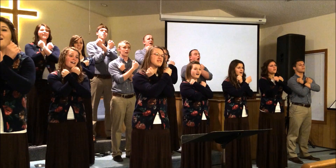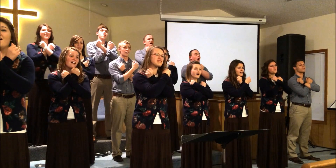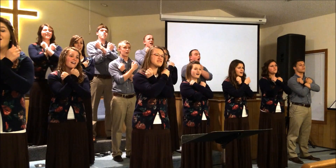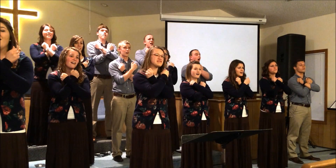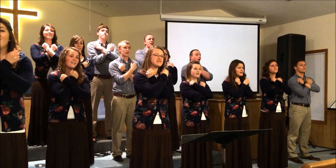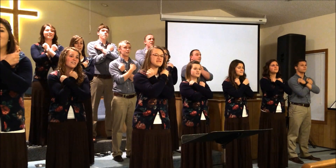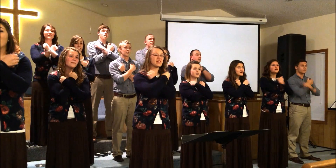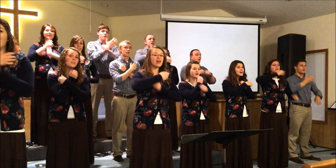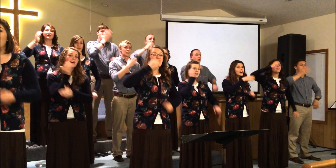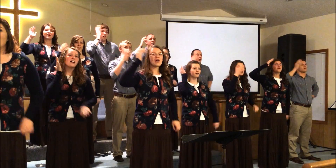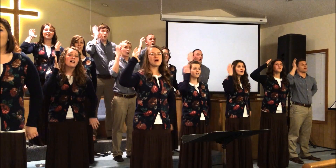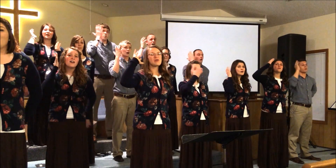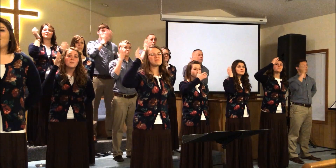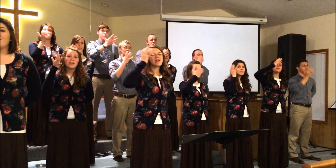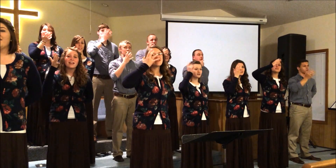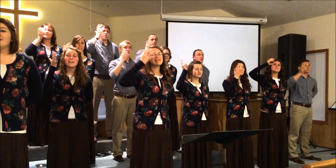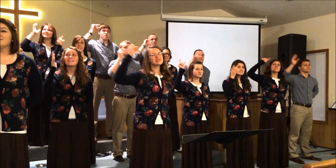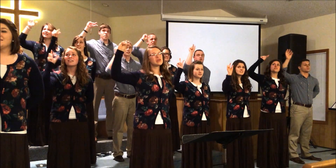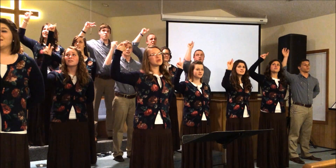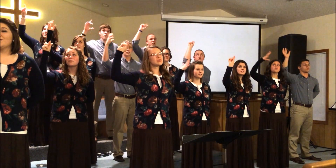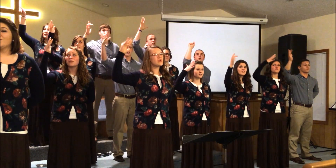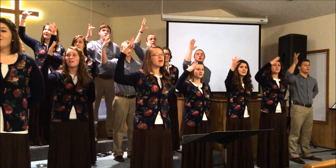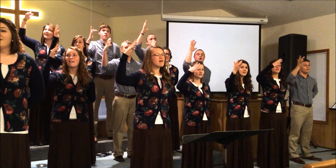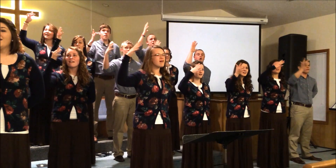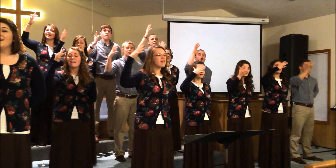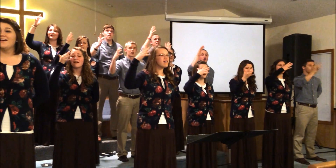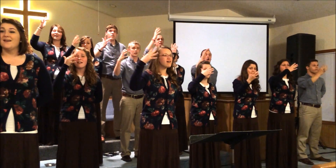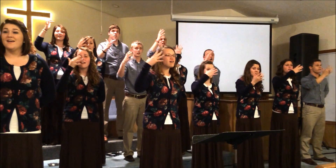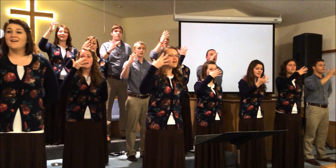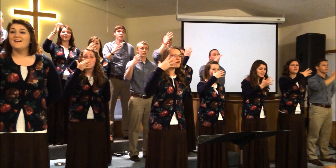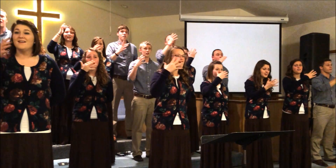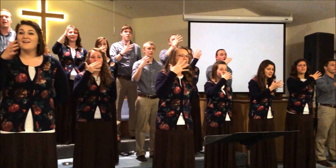amazing grace